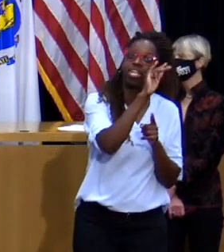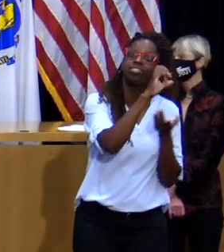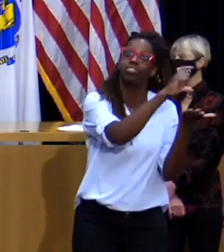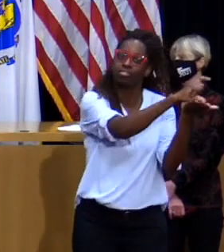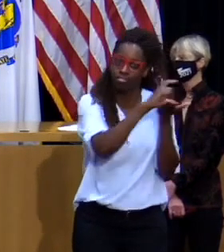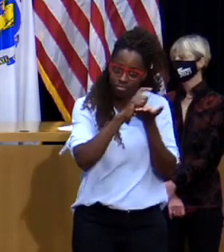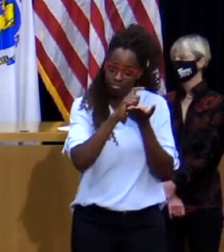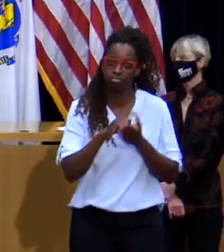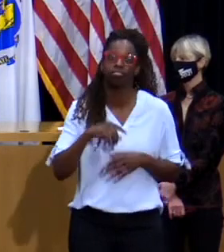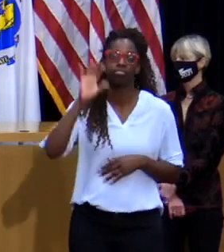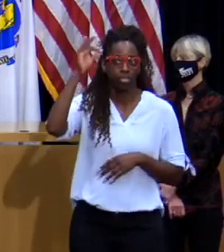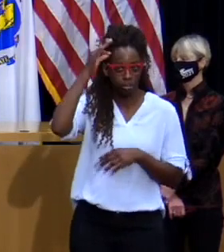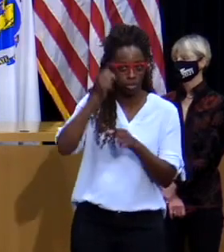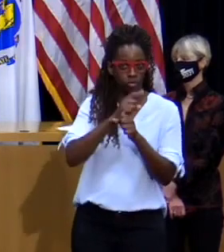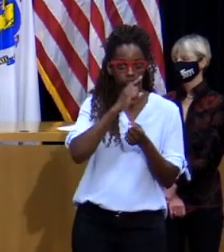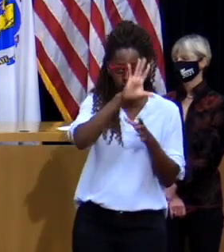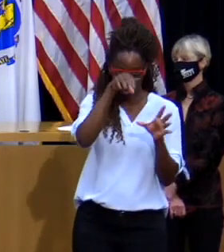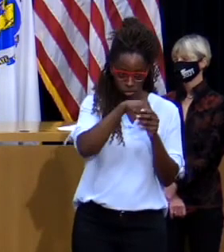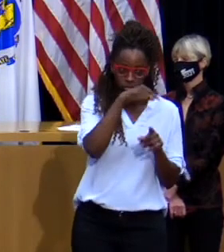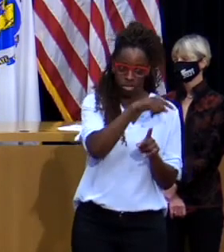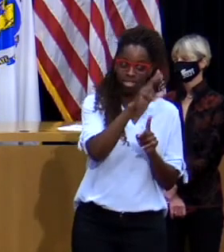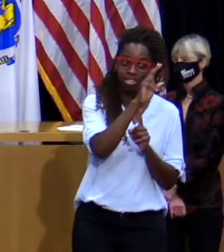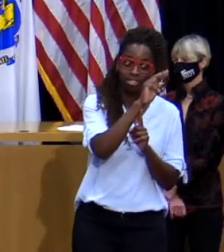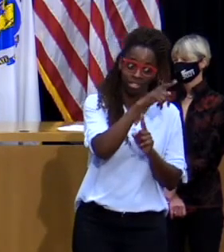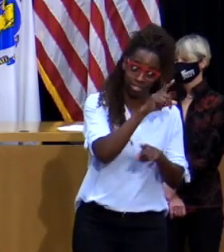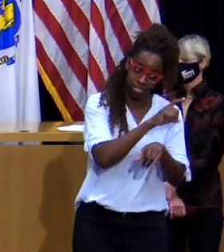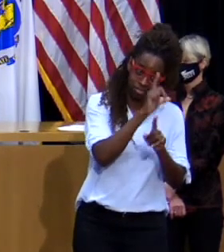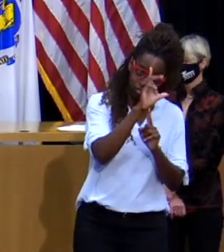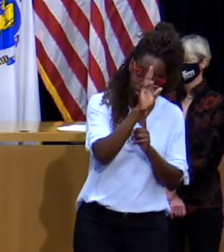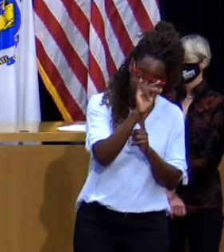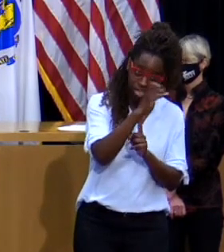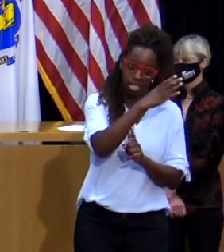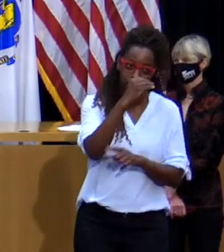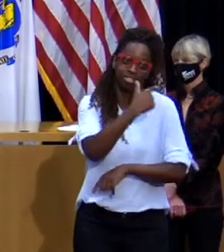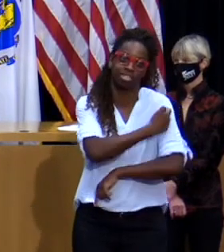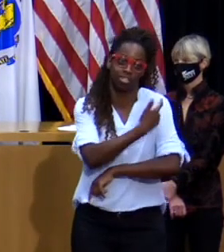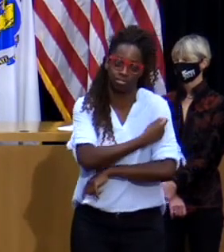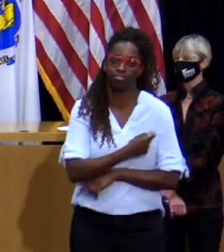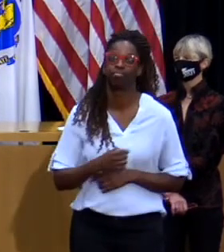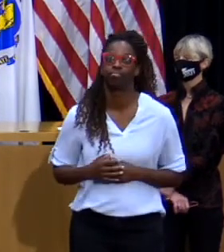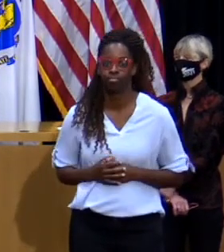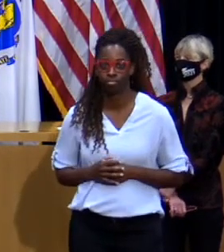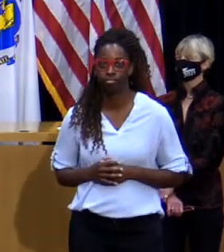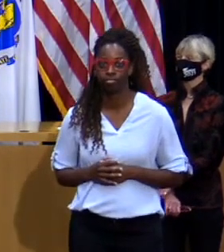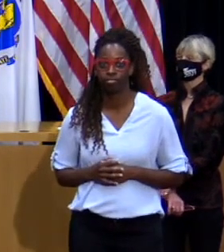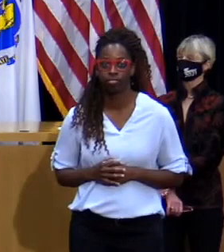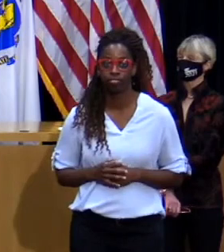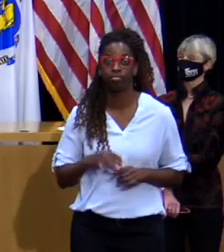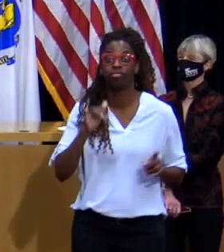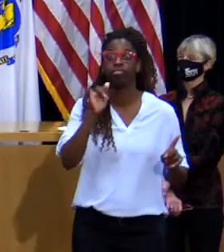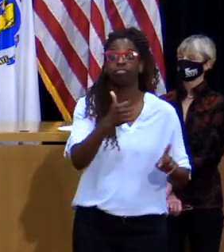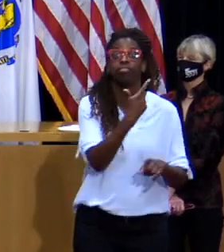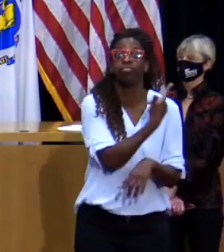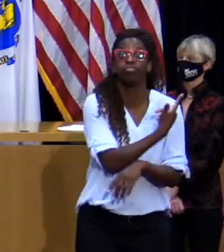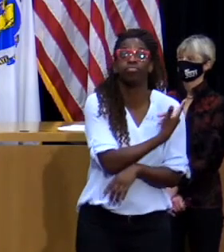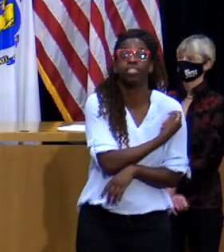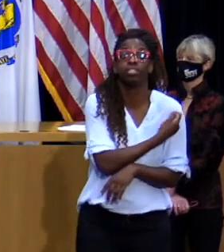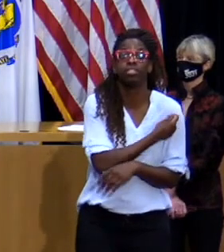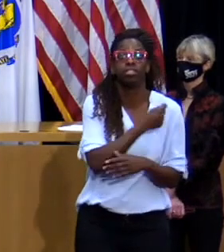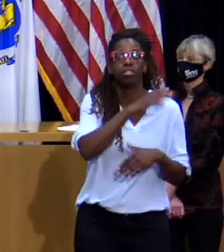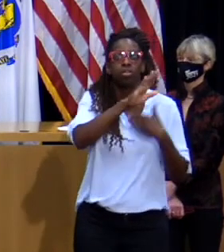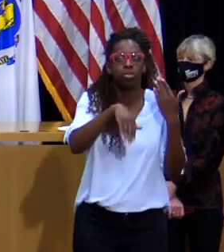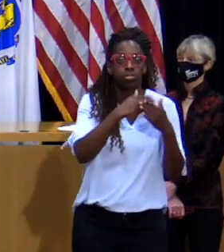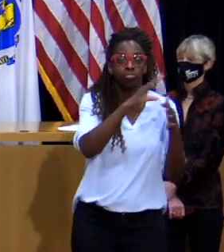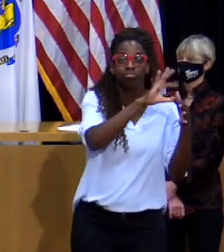large amounts of those supplies. So certainly, again, supply chain of the vaccine itself is an unknown, but so far the indications